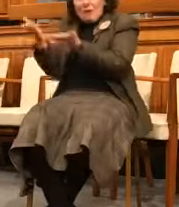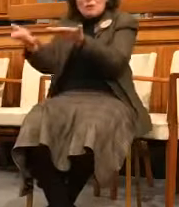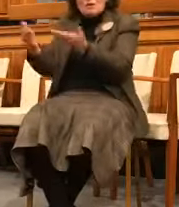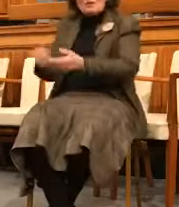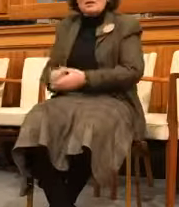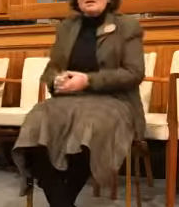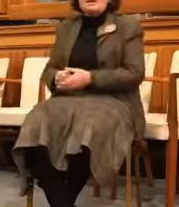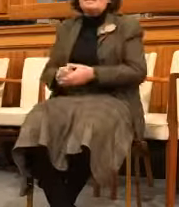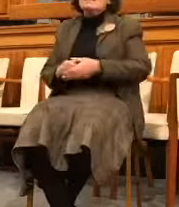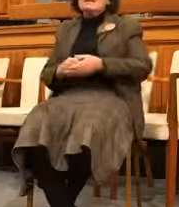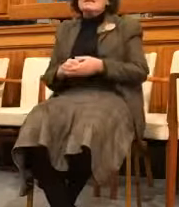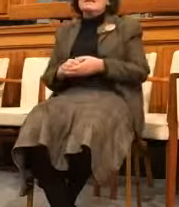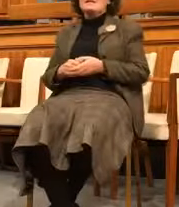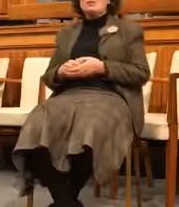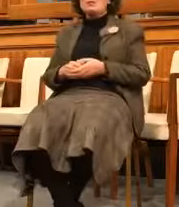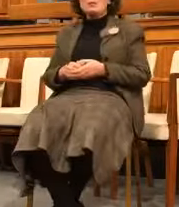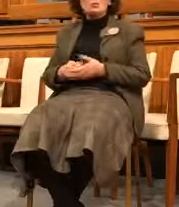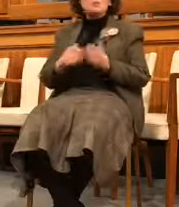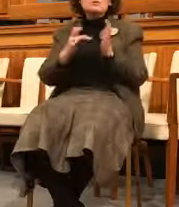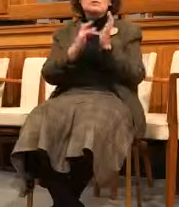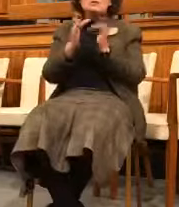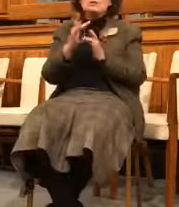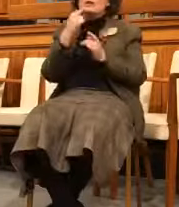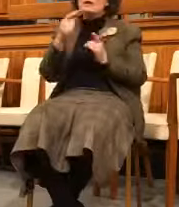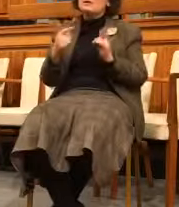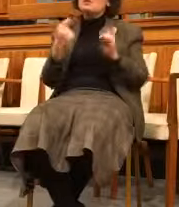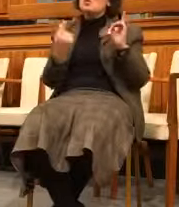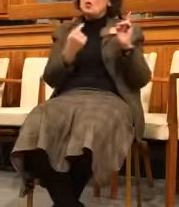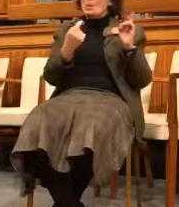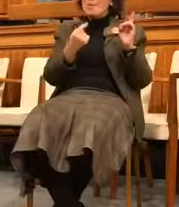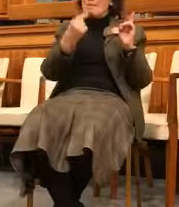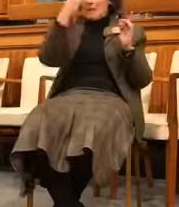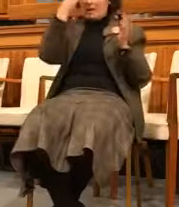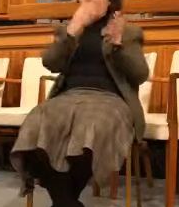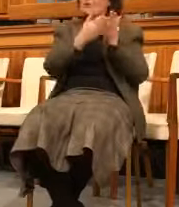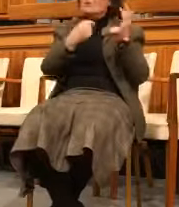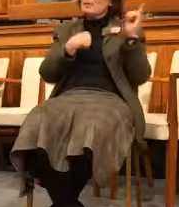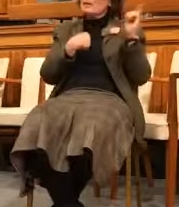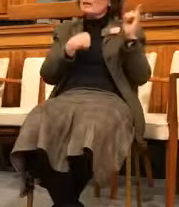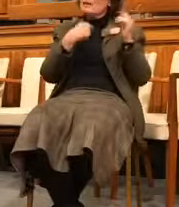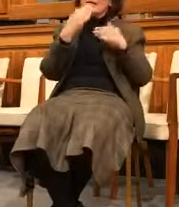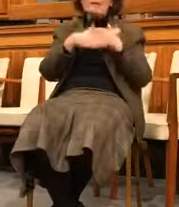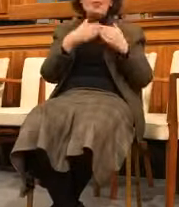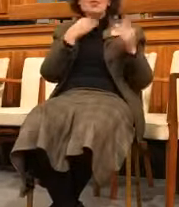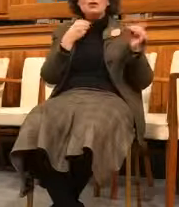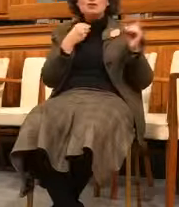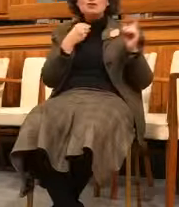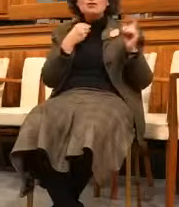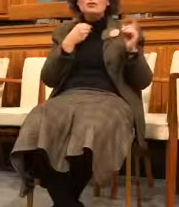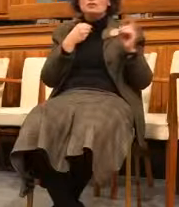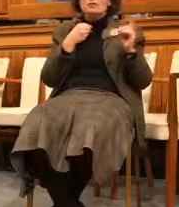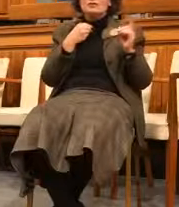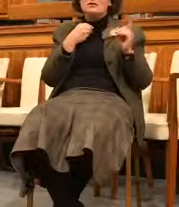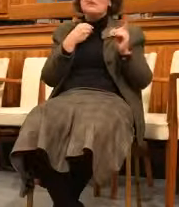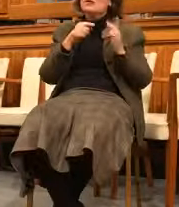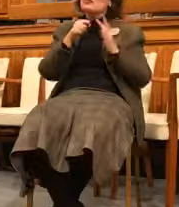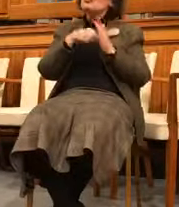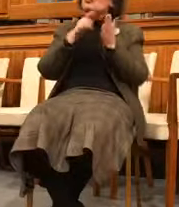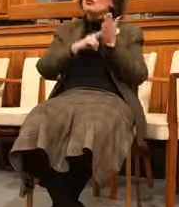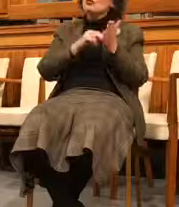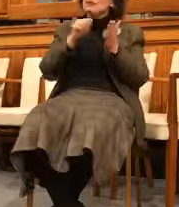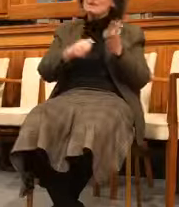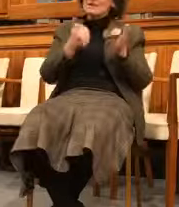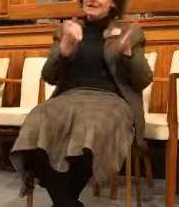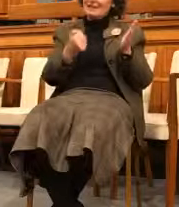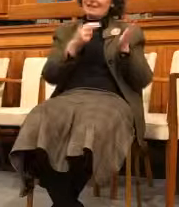believeth on me shall never thirst." And verse 37 of John. John chapter 6, all that the